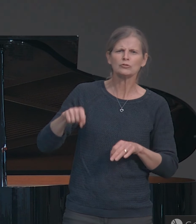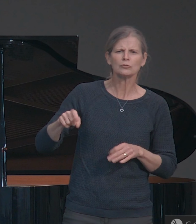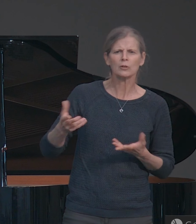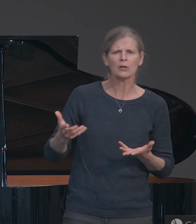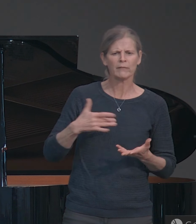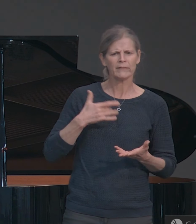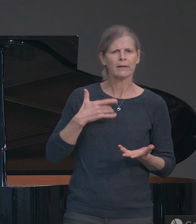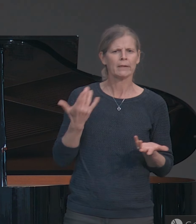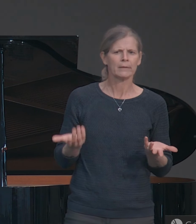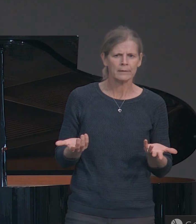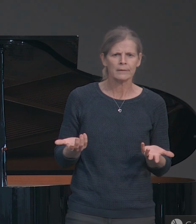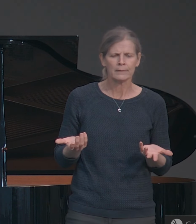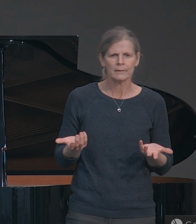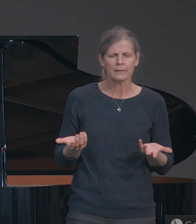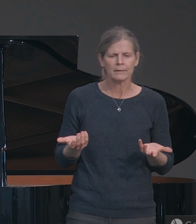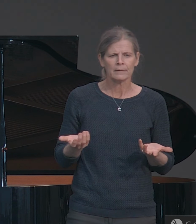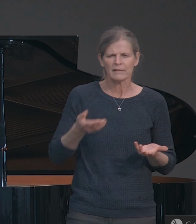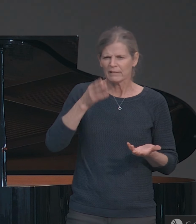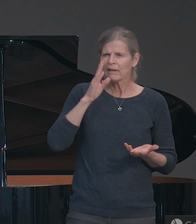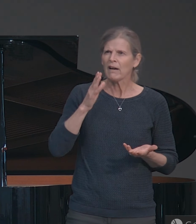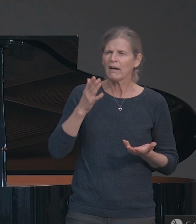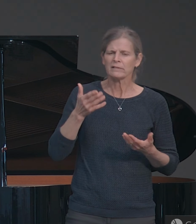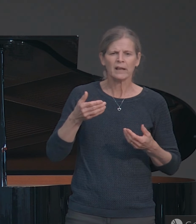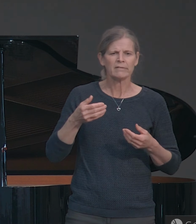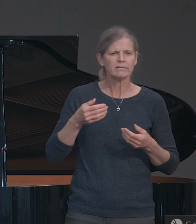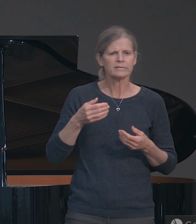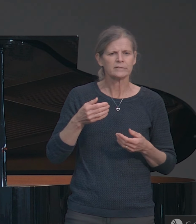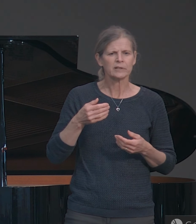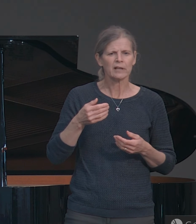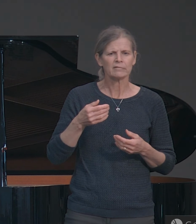and you feel that God has let you down.